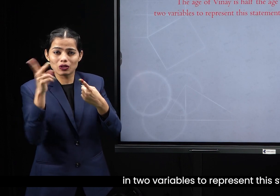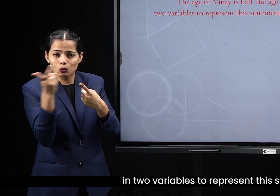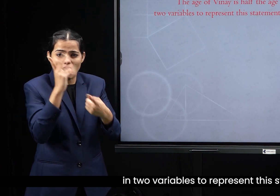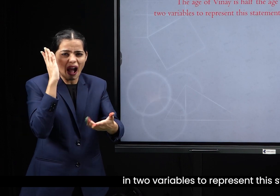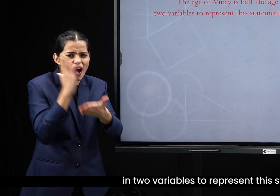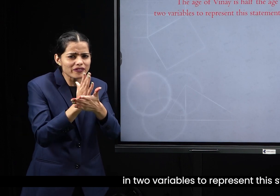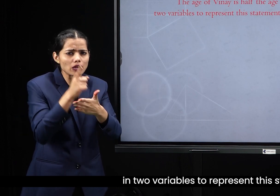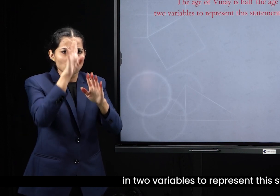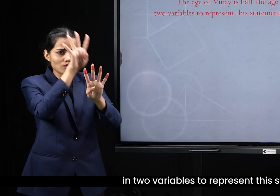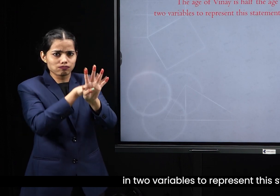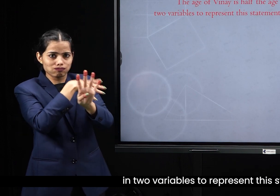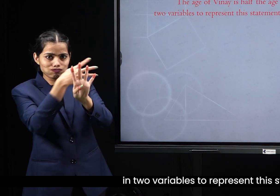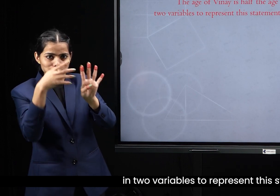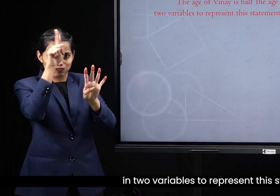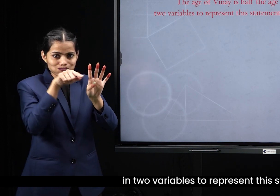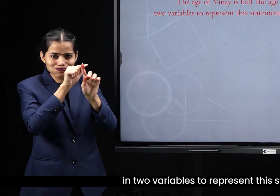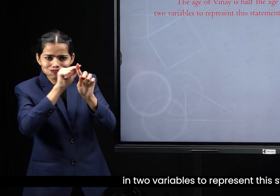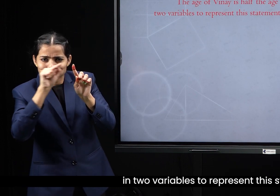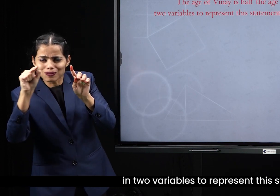two variables to represent this statement.